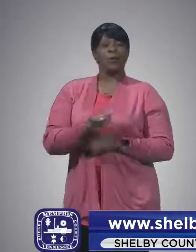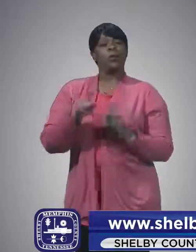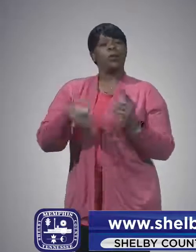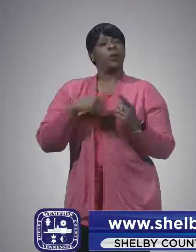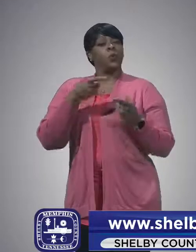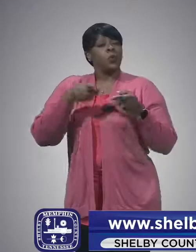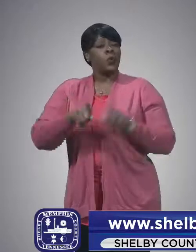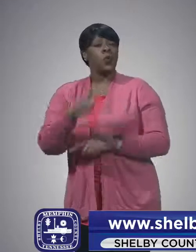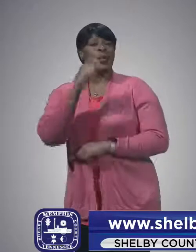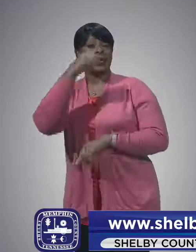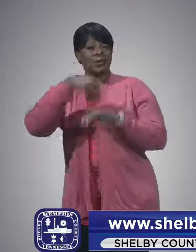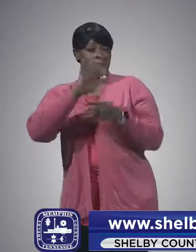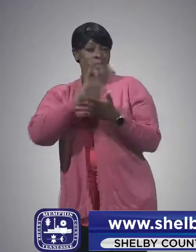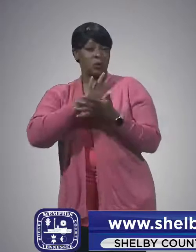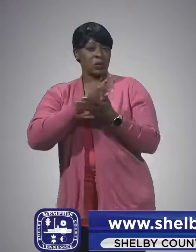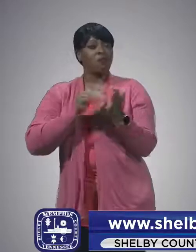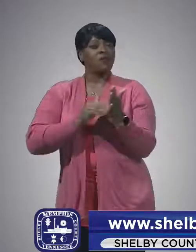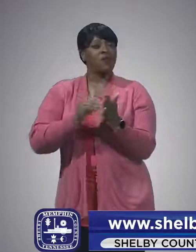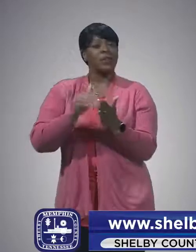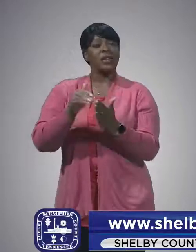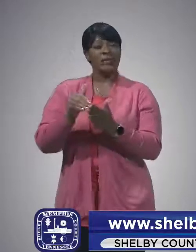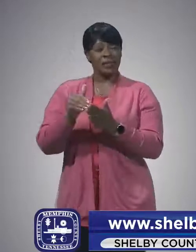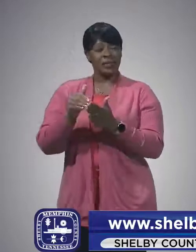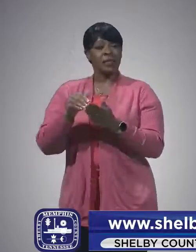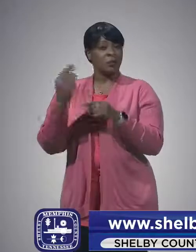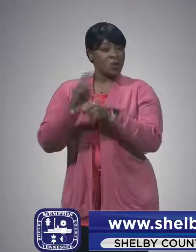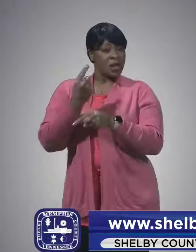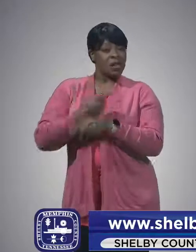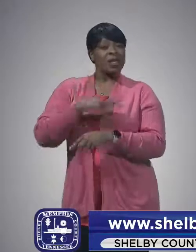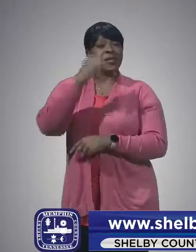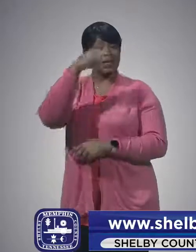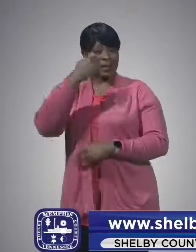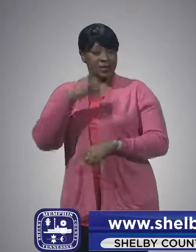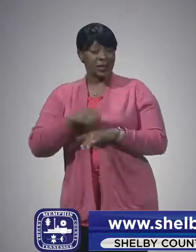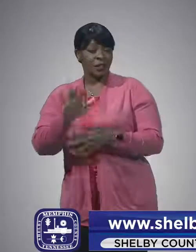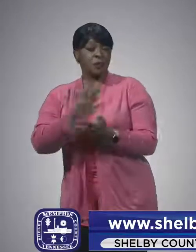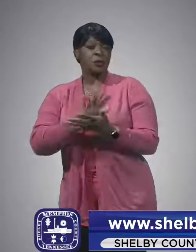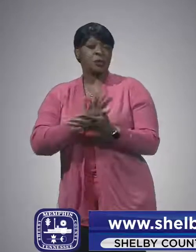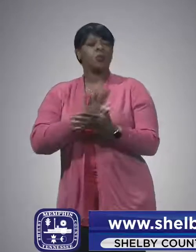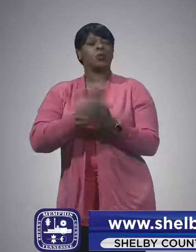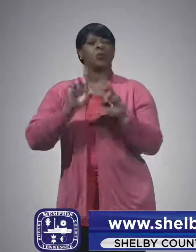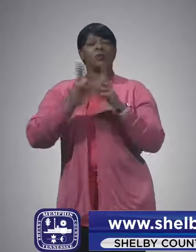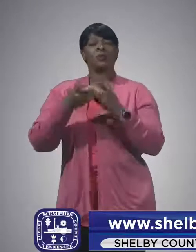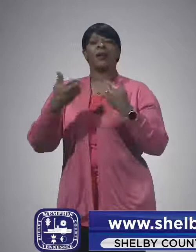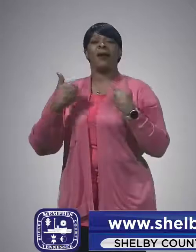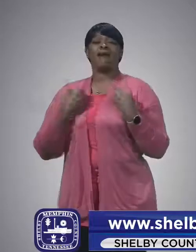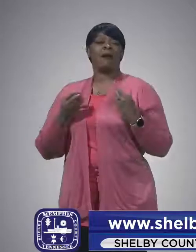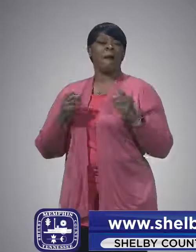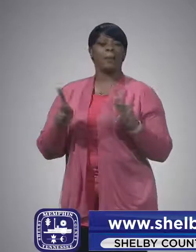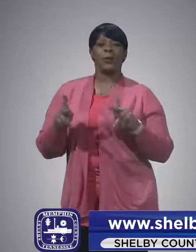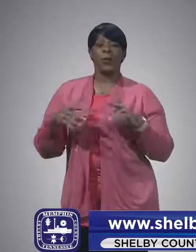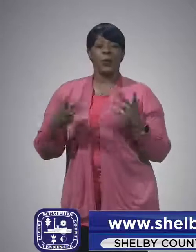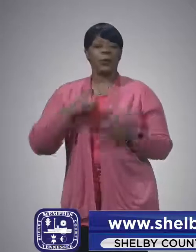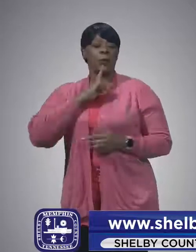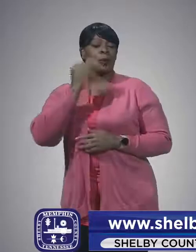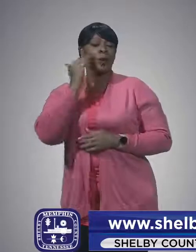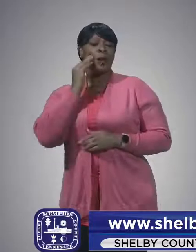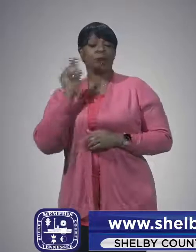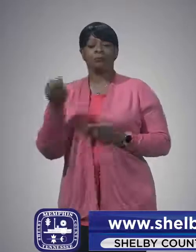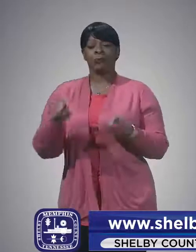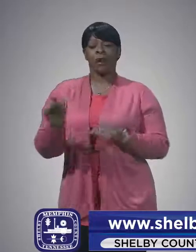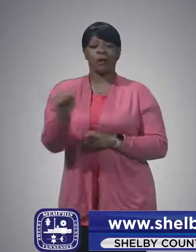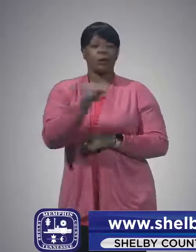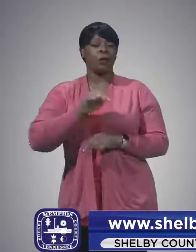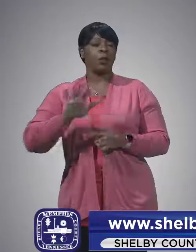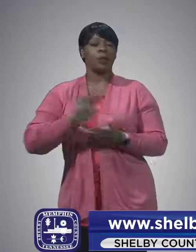test in schools on a frequent basis, on a regular basis, school districts have an opportunity to really know what's going